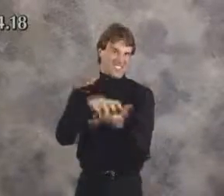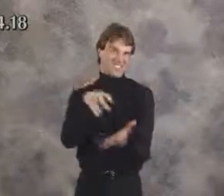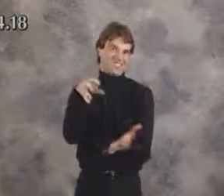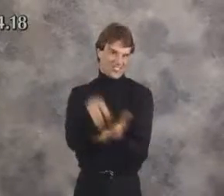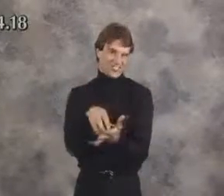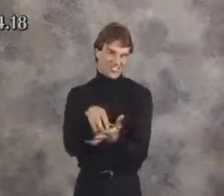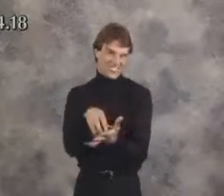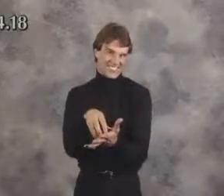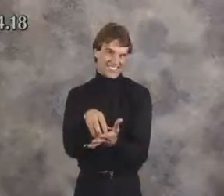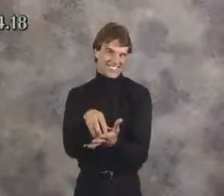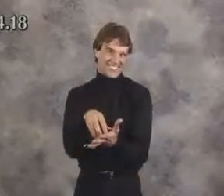and cookies.